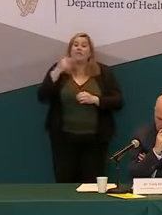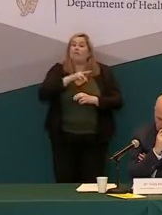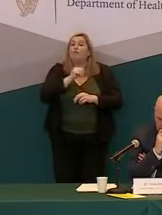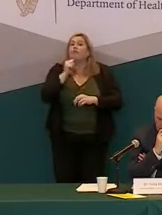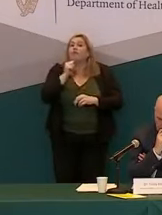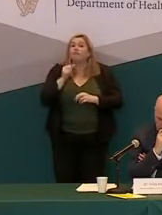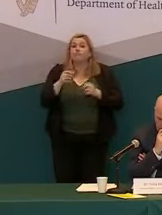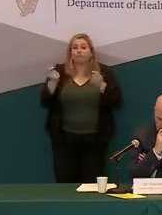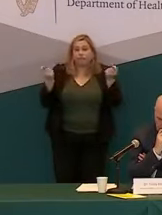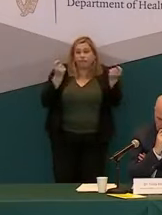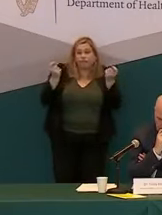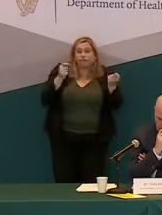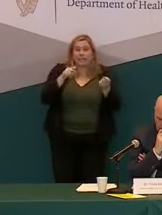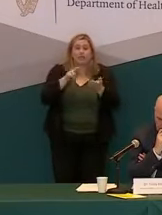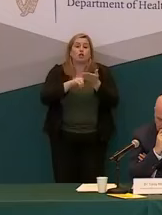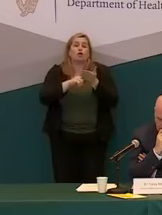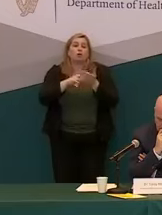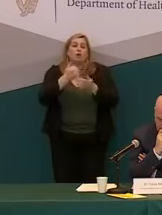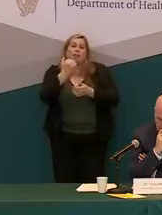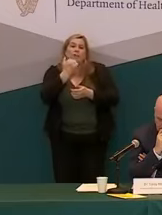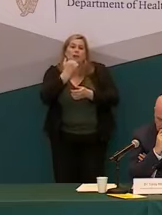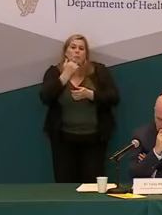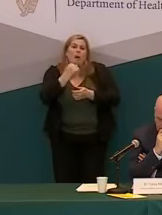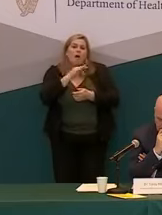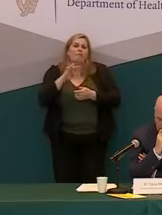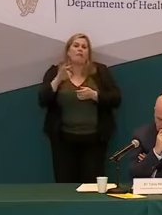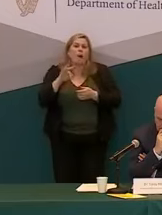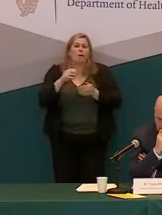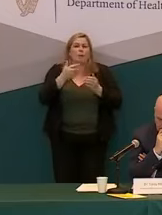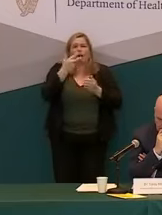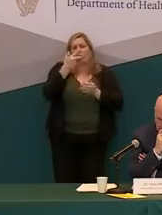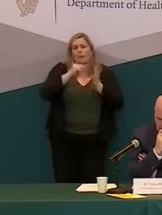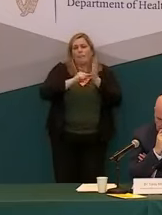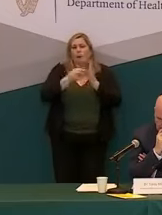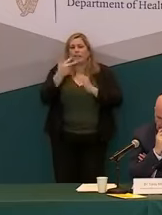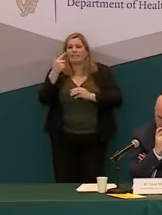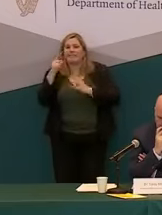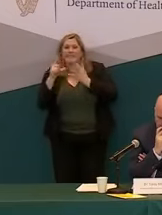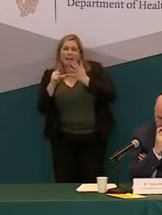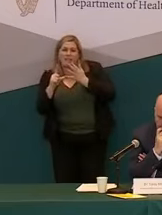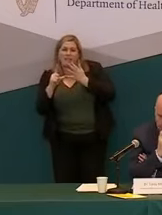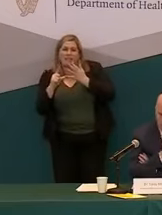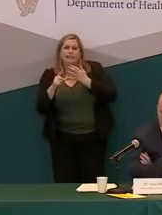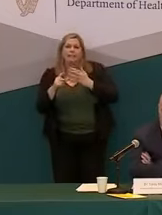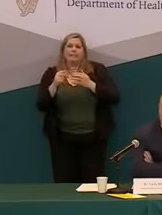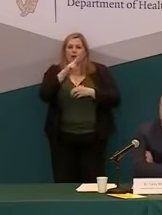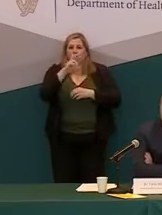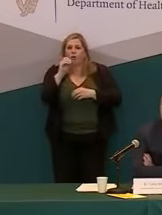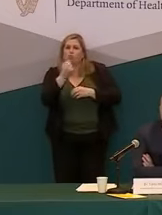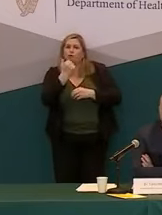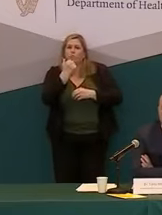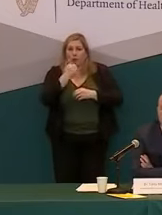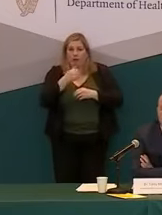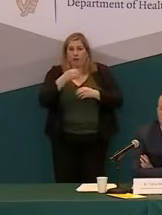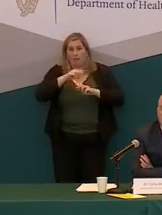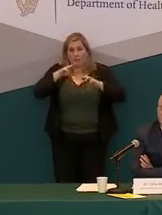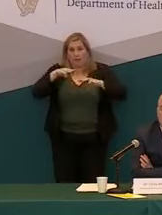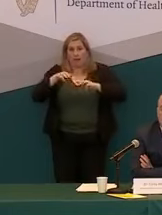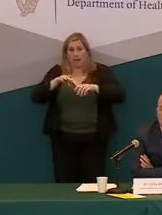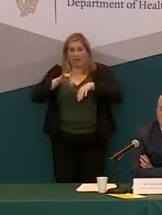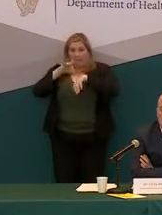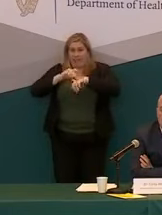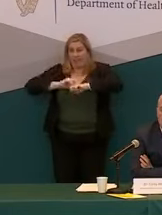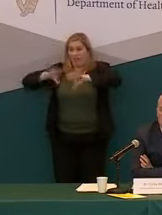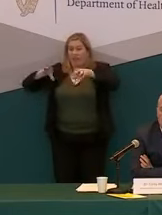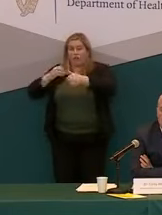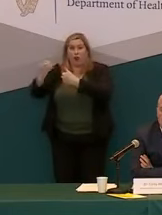That's using a reproduction number of 3.7. If we look at how the epidemic would have behaved if we